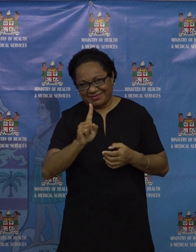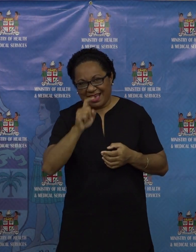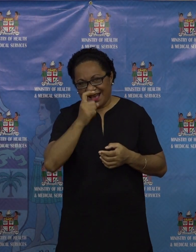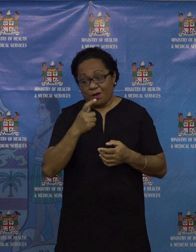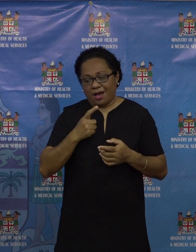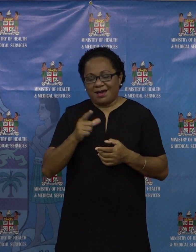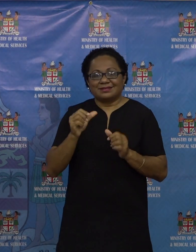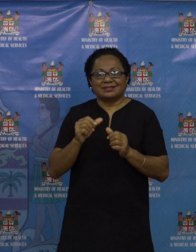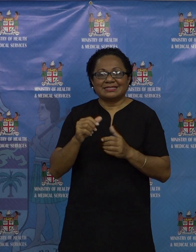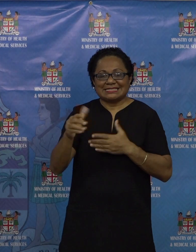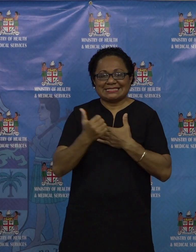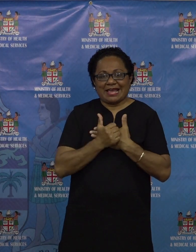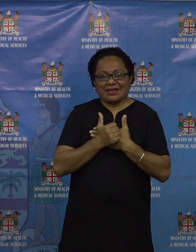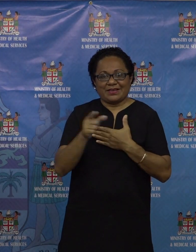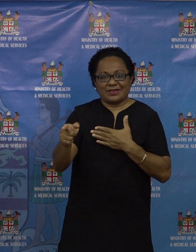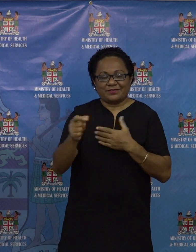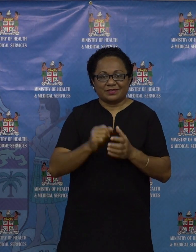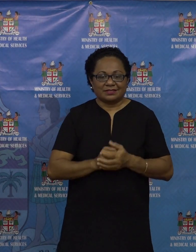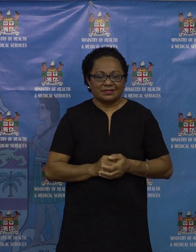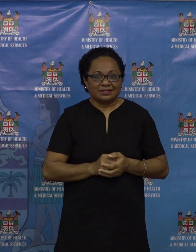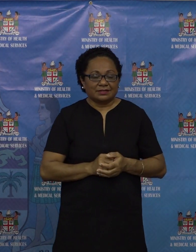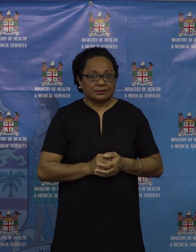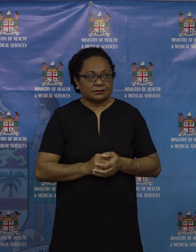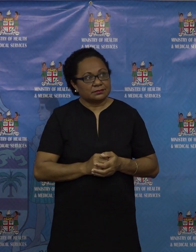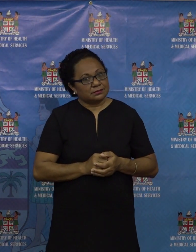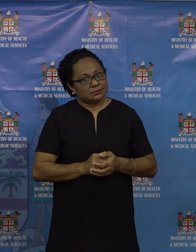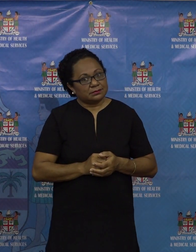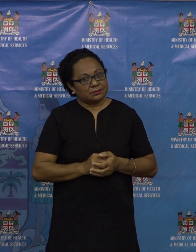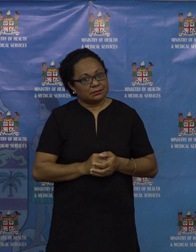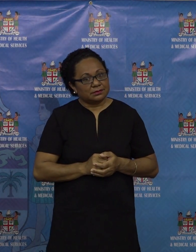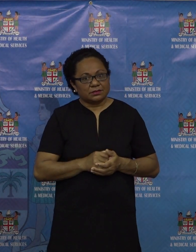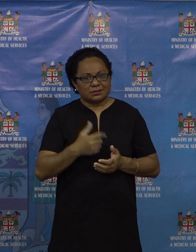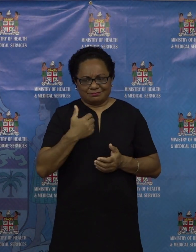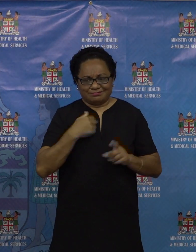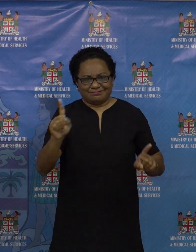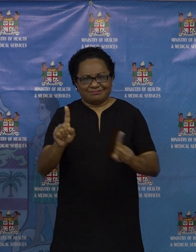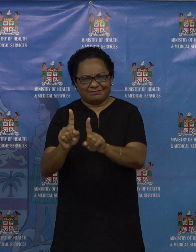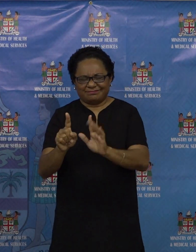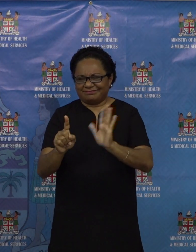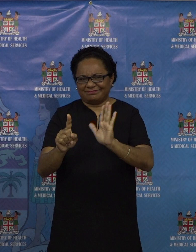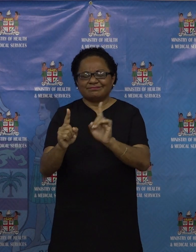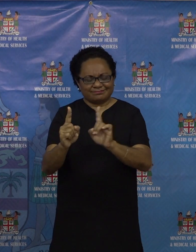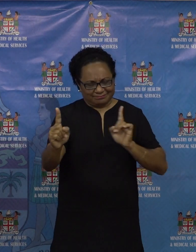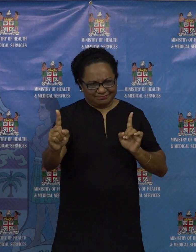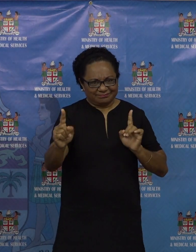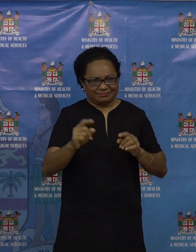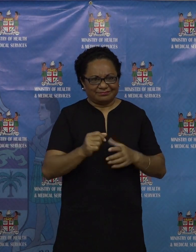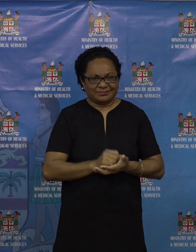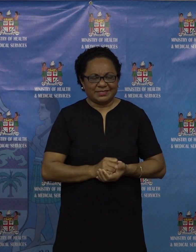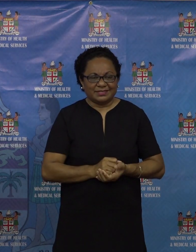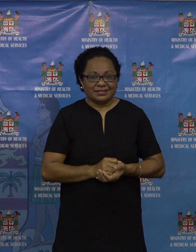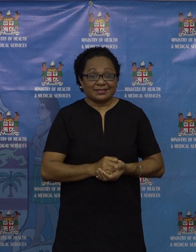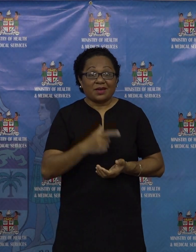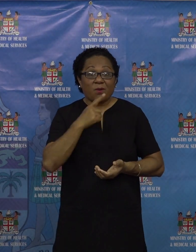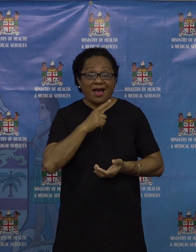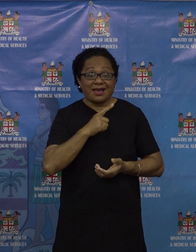not need to stay with them if we do not live in the household that they live in. Because as you know, when